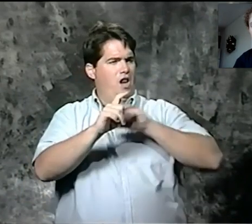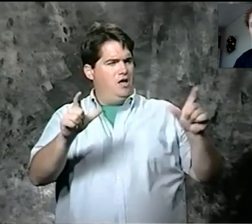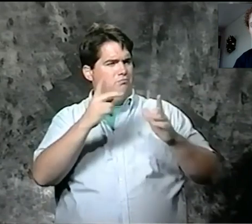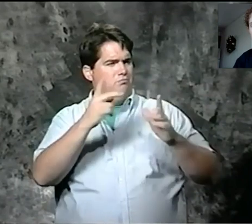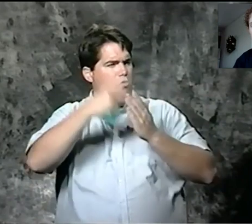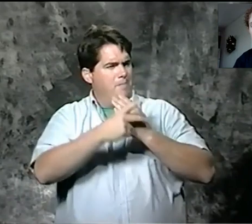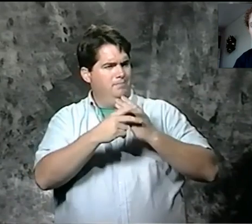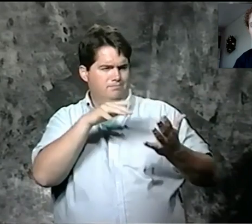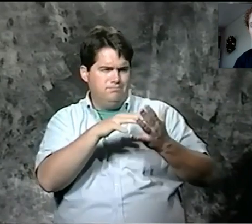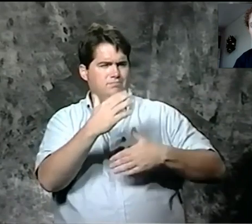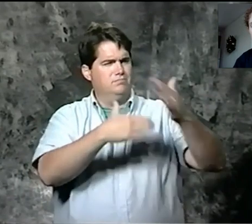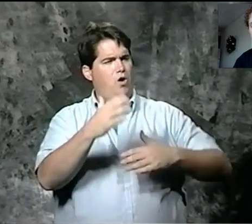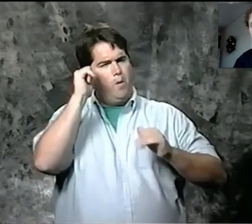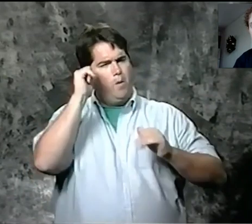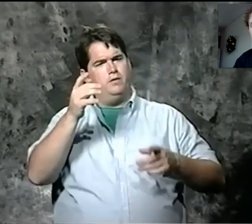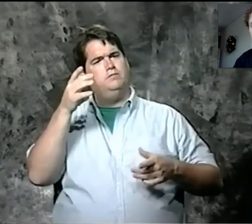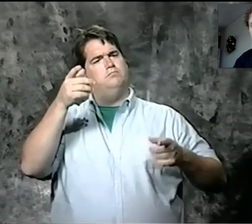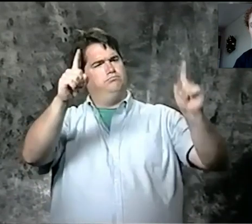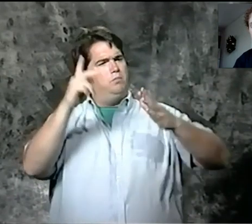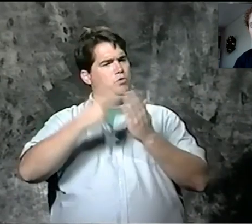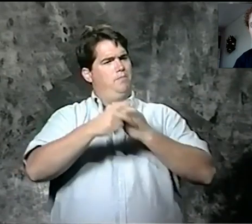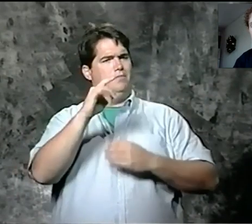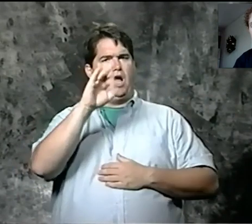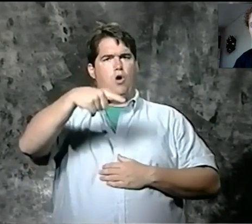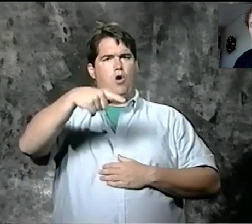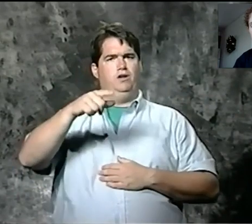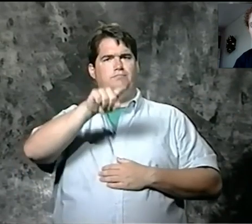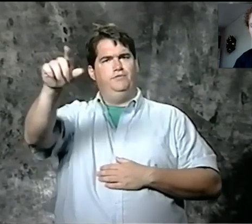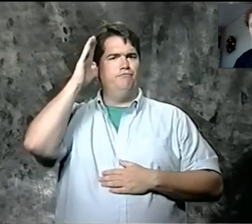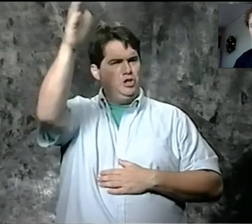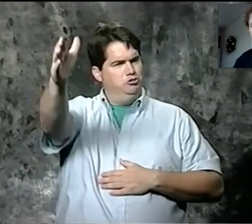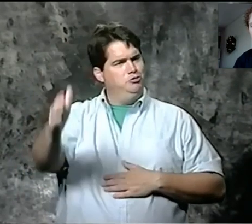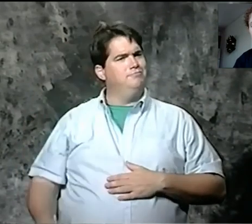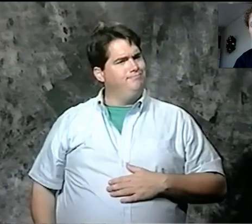Except he has to be free in the country.